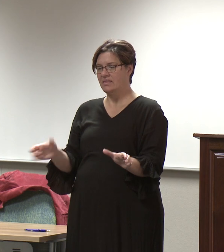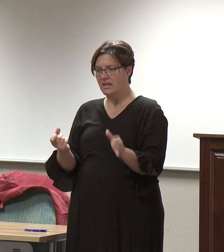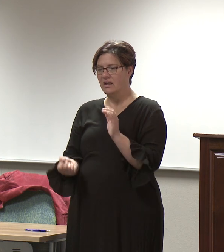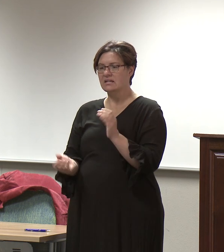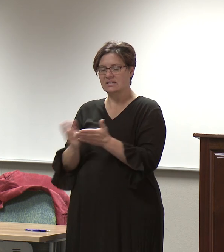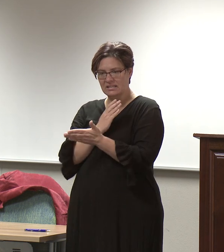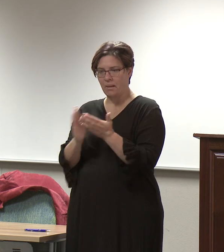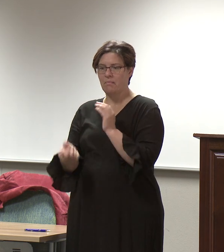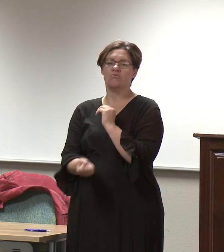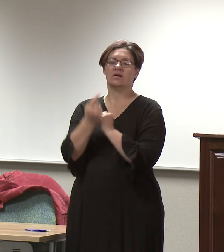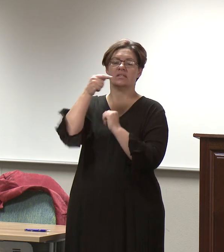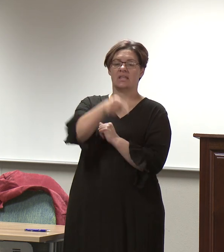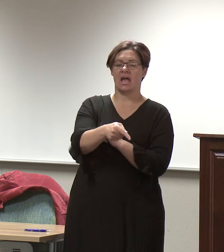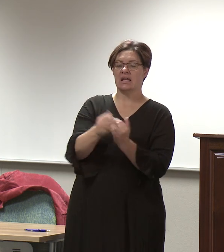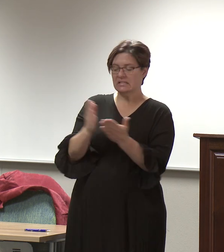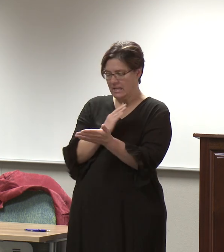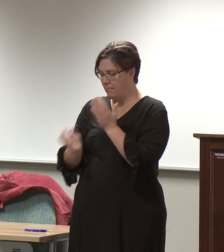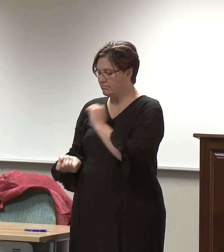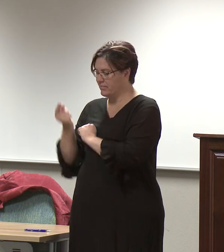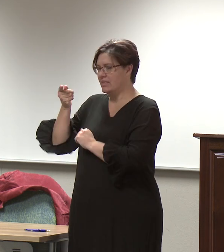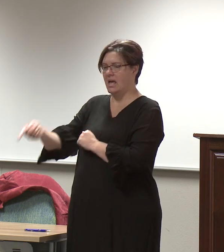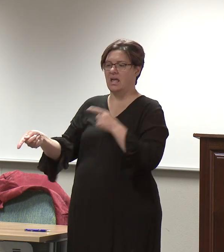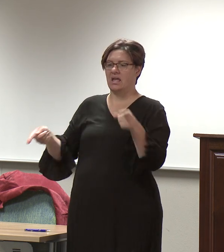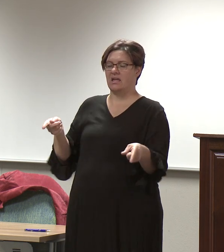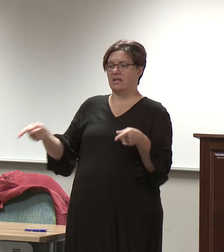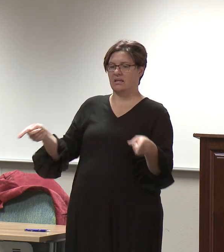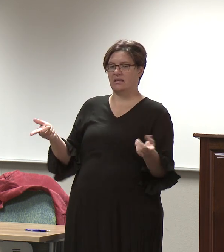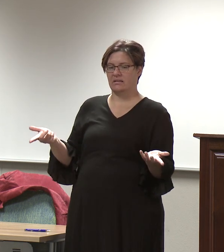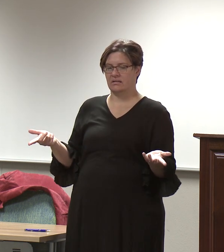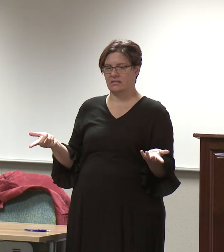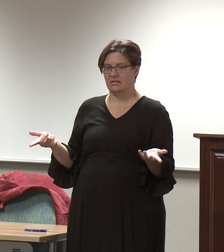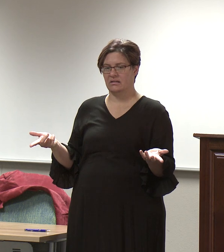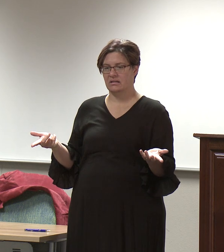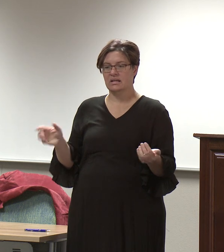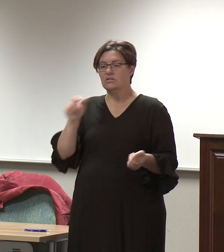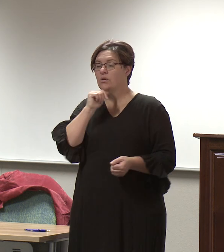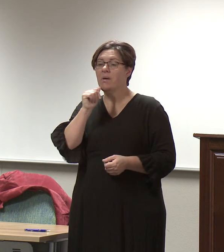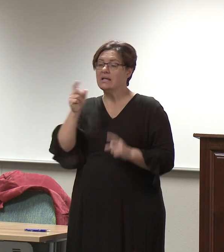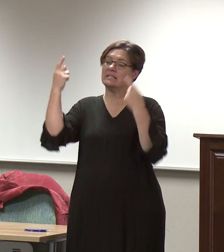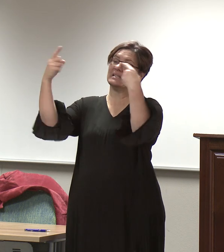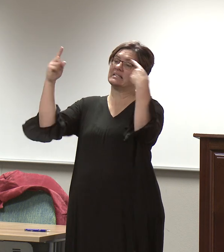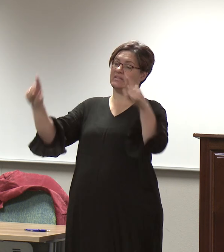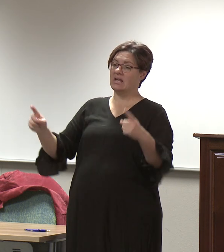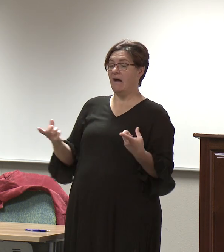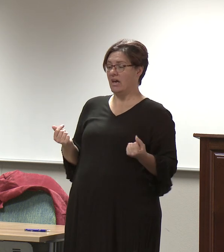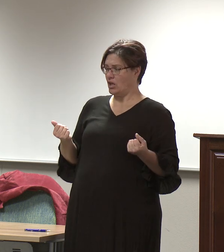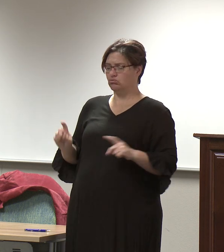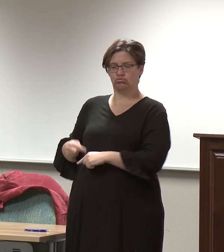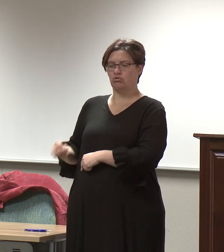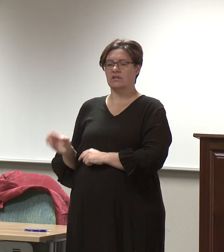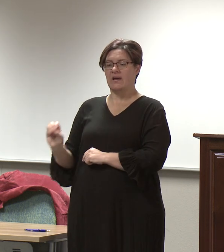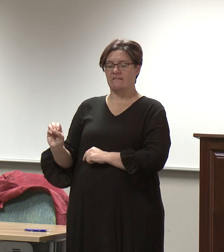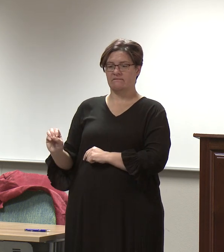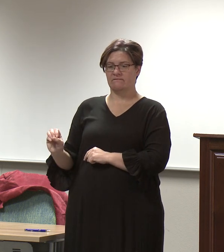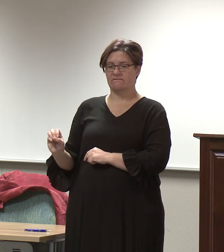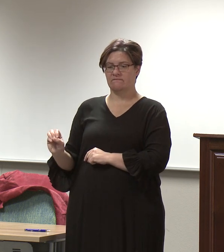colonial sociability, sometimes they were in the metropolitan society. Because they even when they are successful financially,